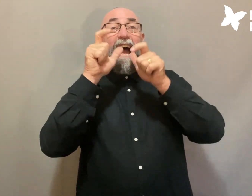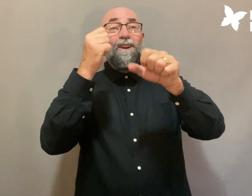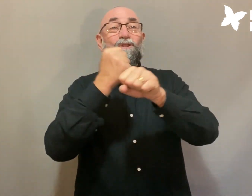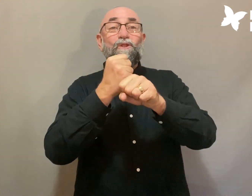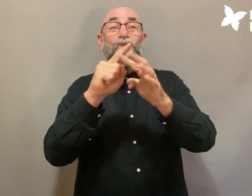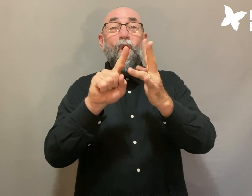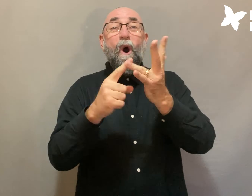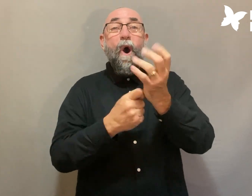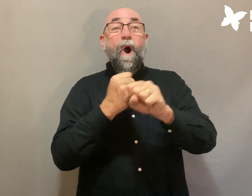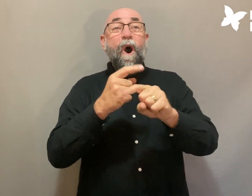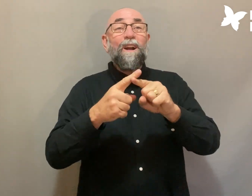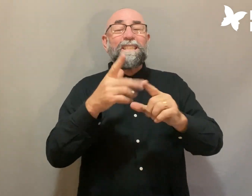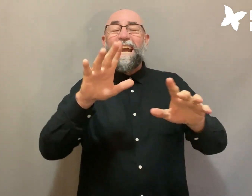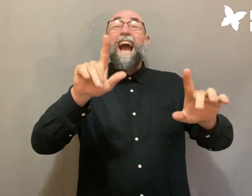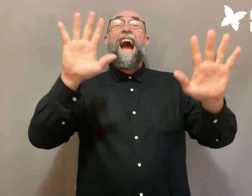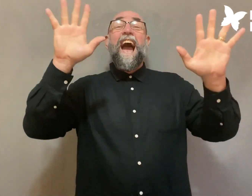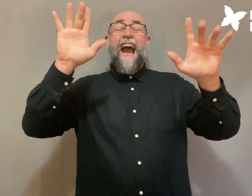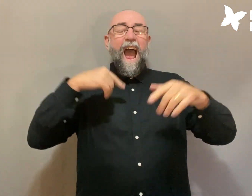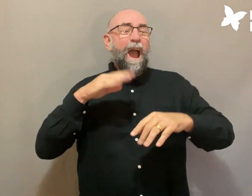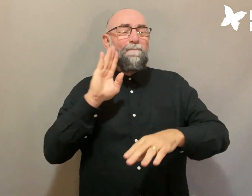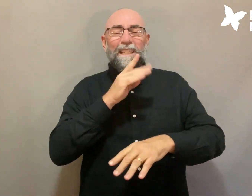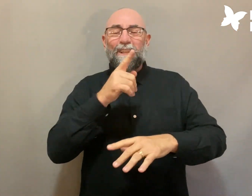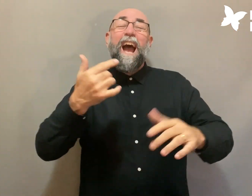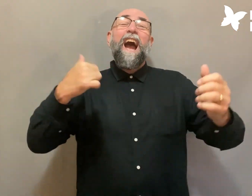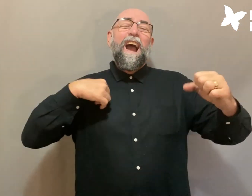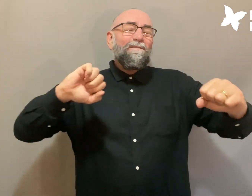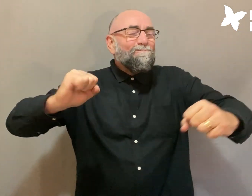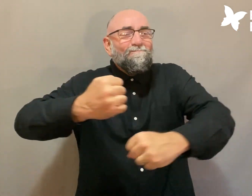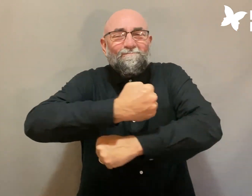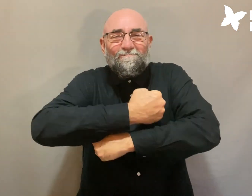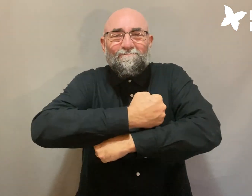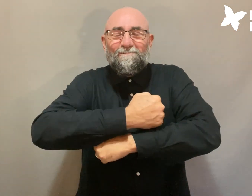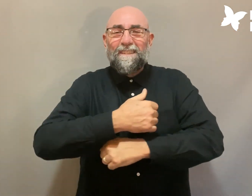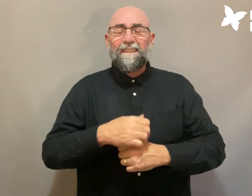holiday. I thought this place is cool.